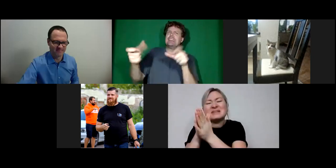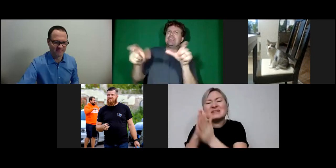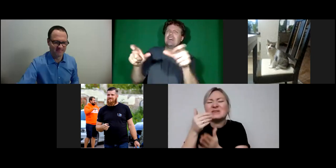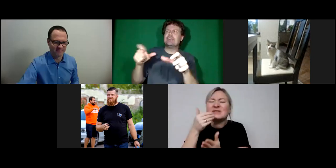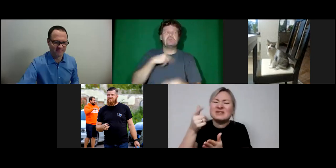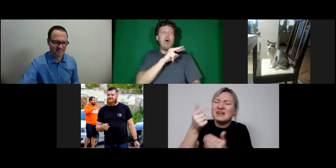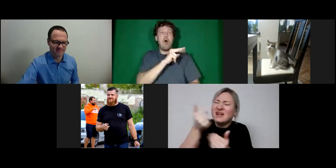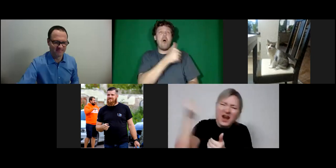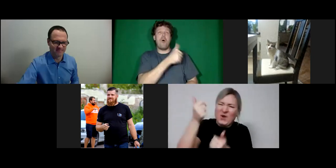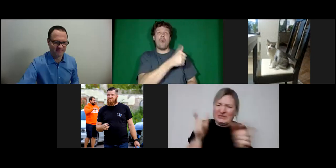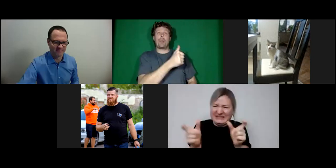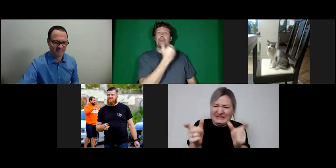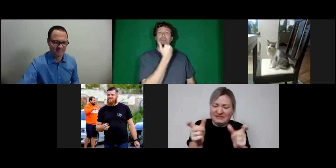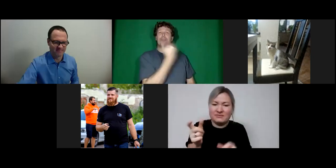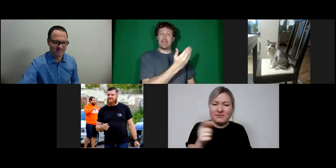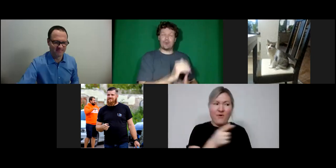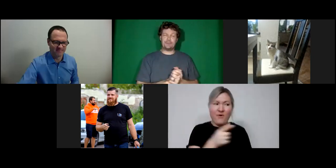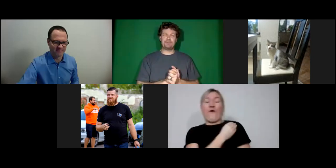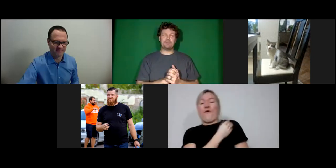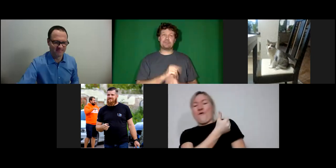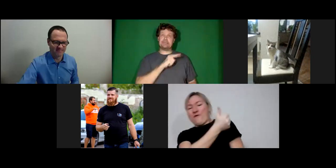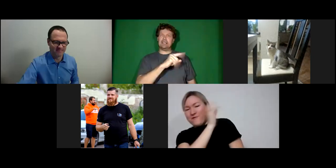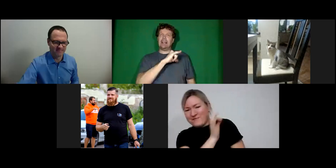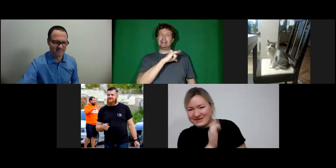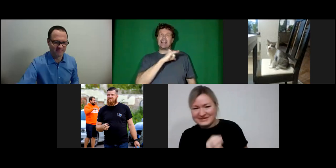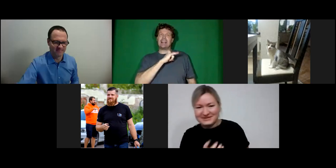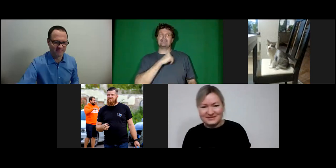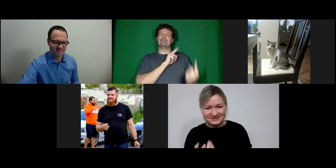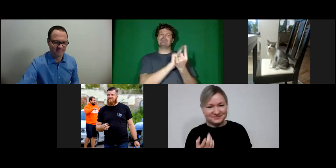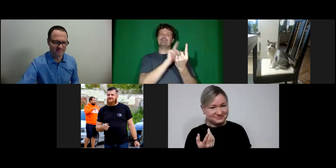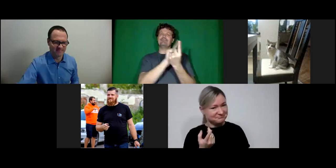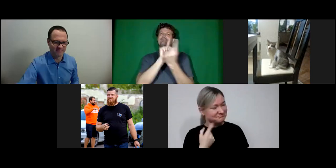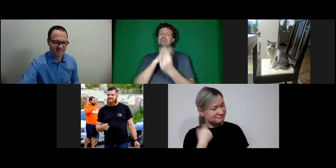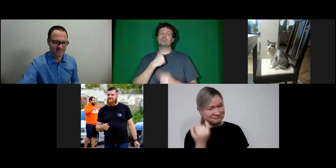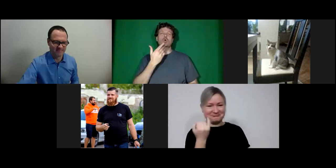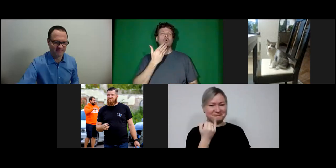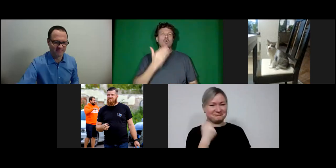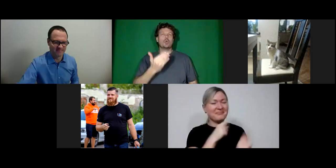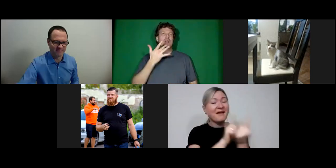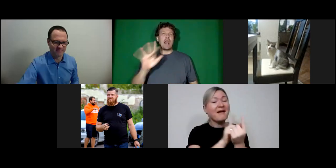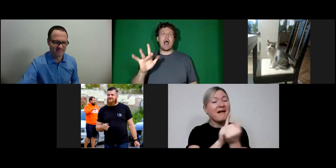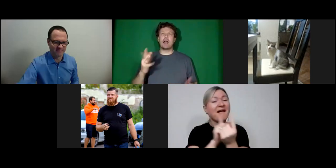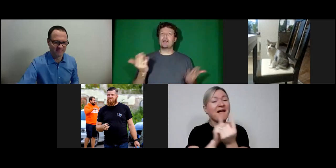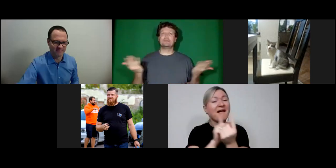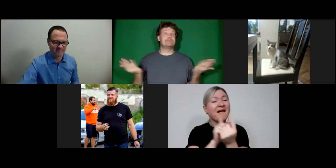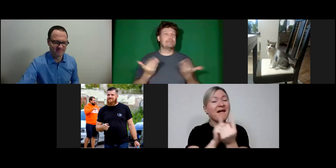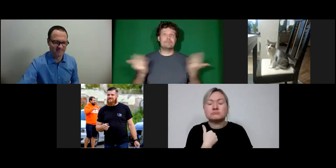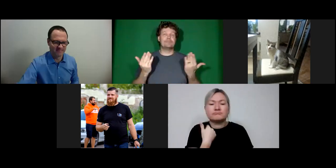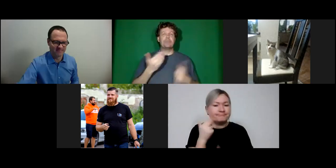this strategy, they would use their signs to me, and it worked out great.